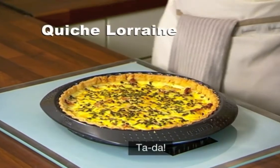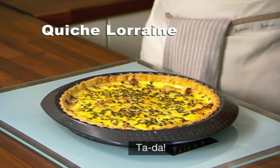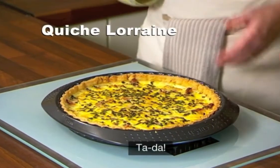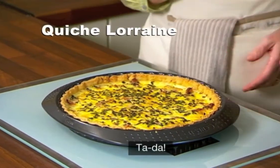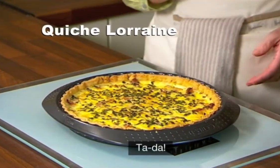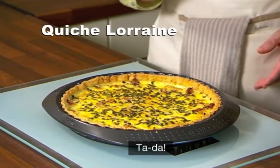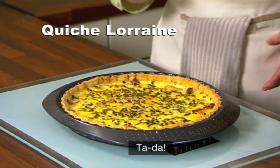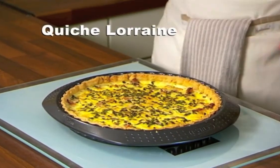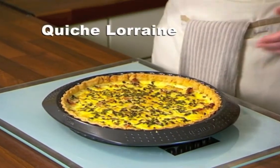Ta-da!